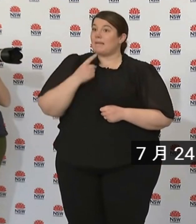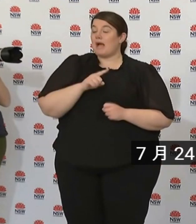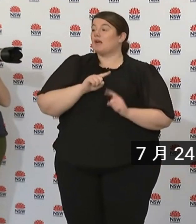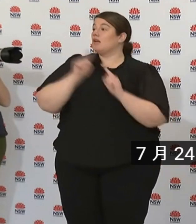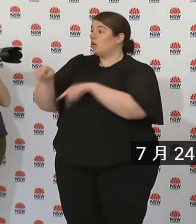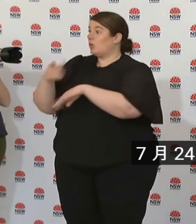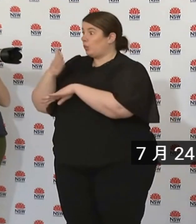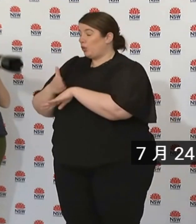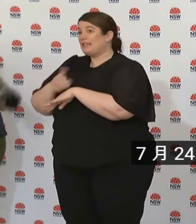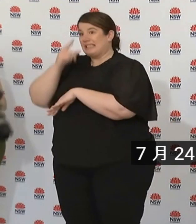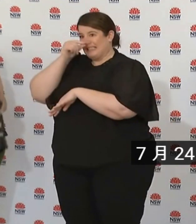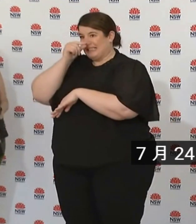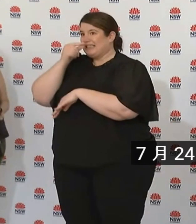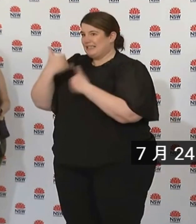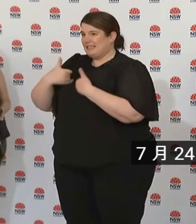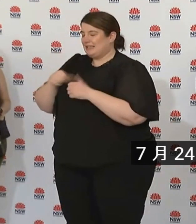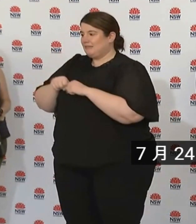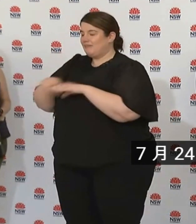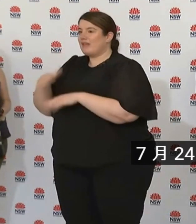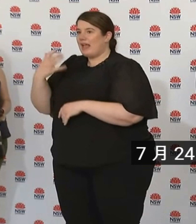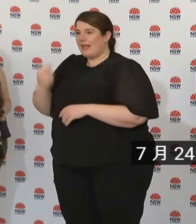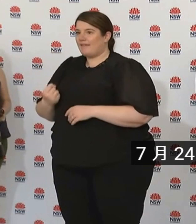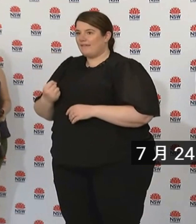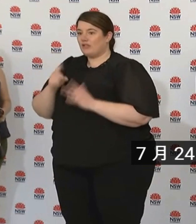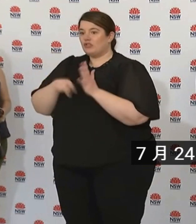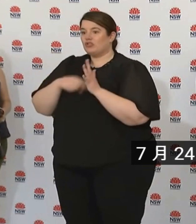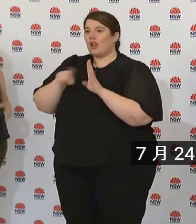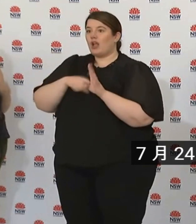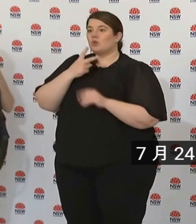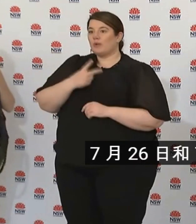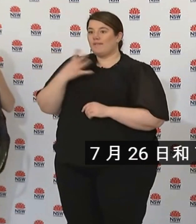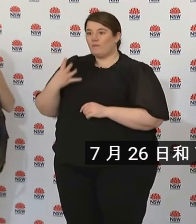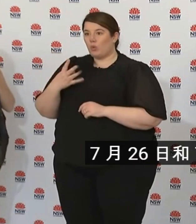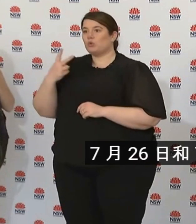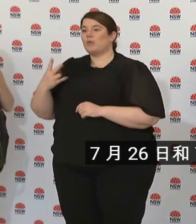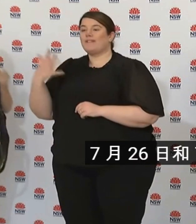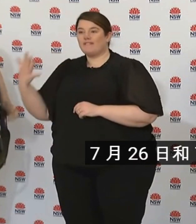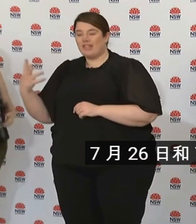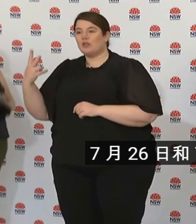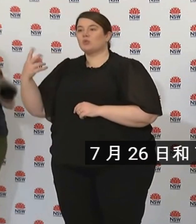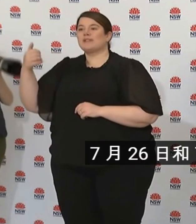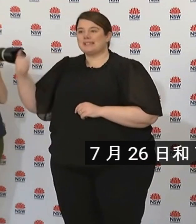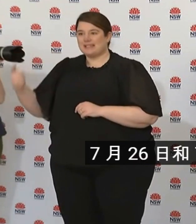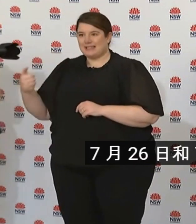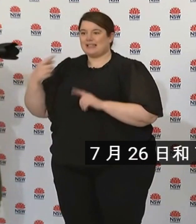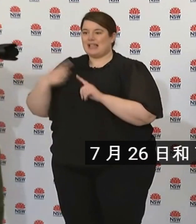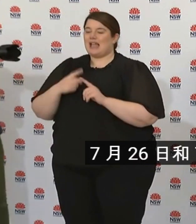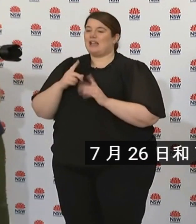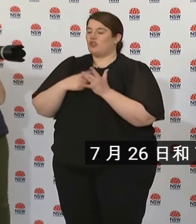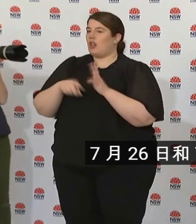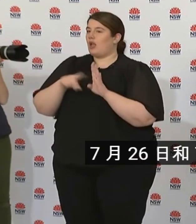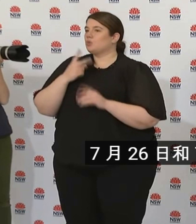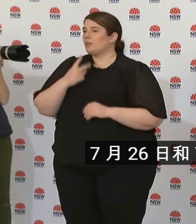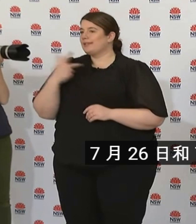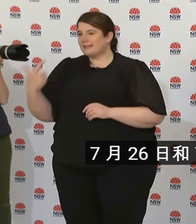on a number of days, on July 24th, July 25th, July 26th and July 27th. And just